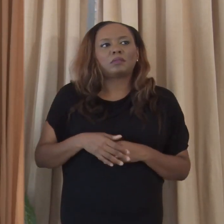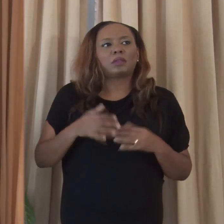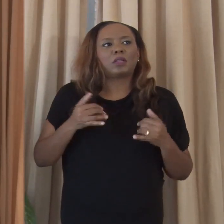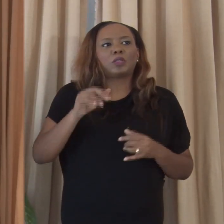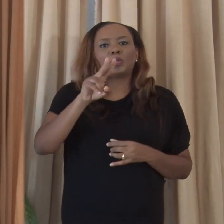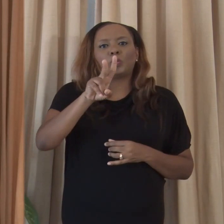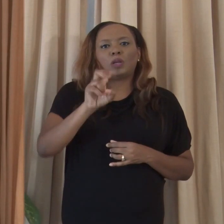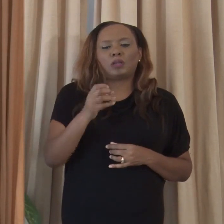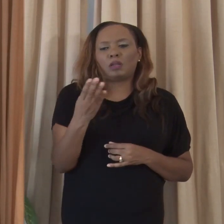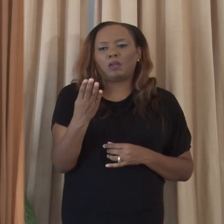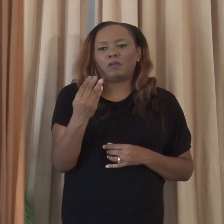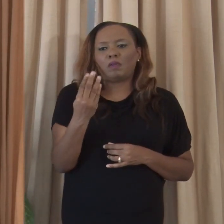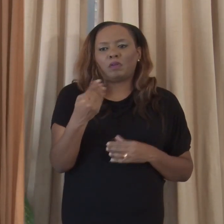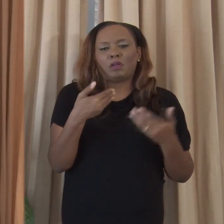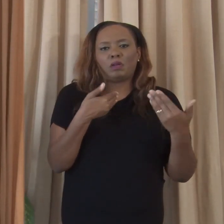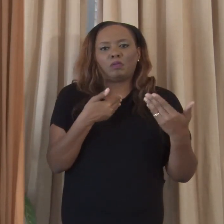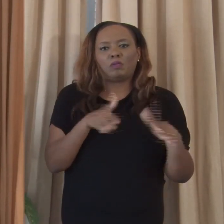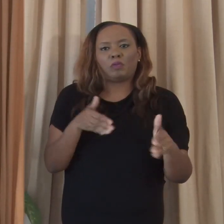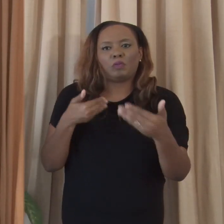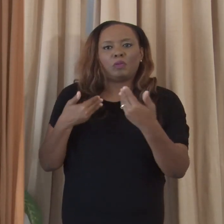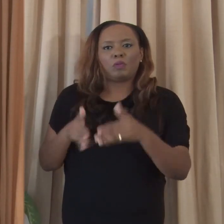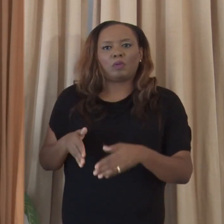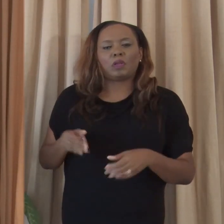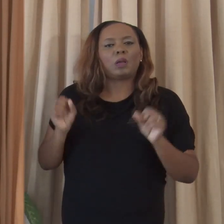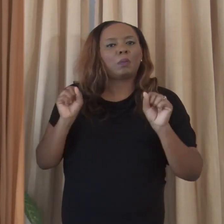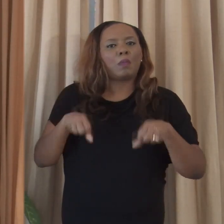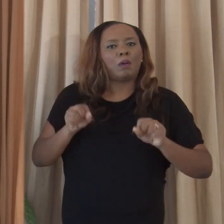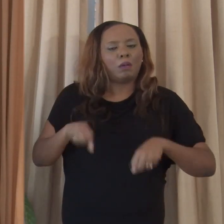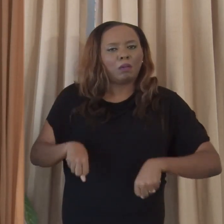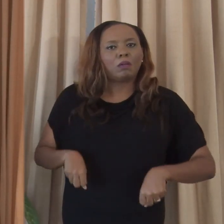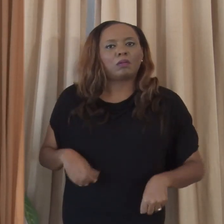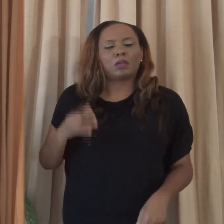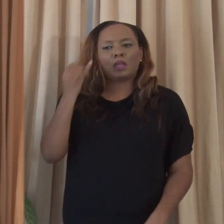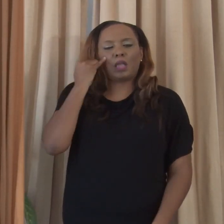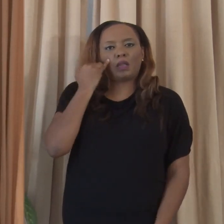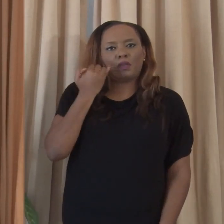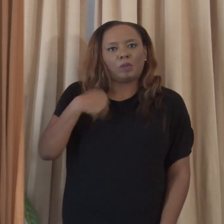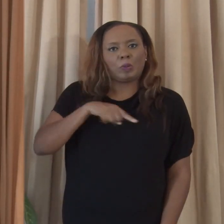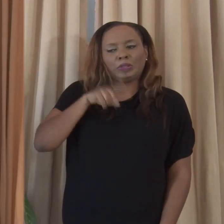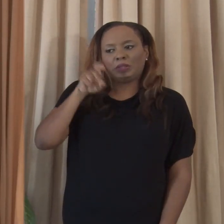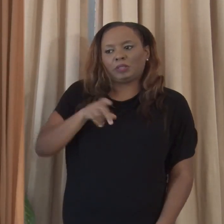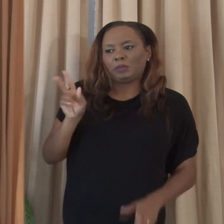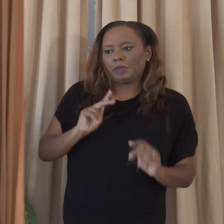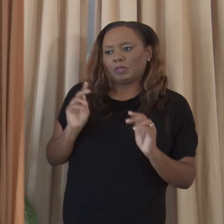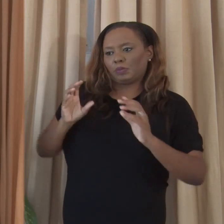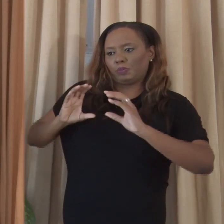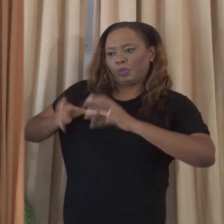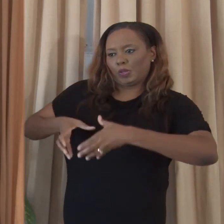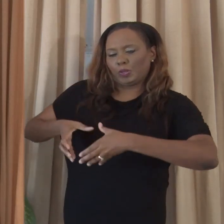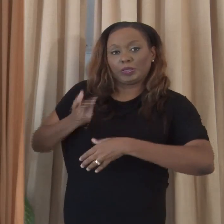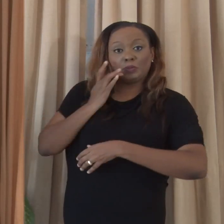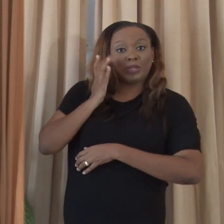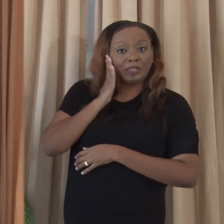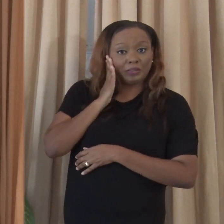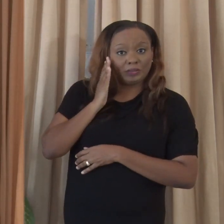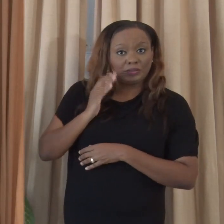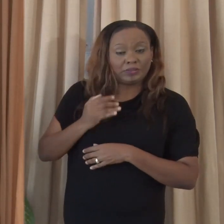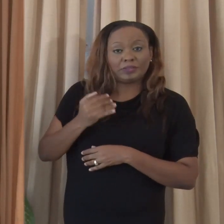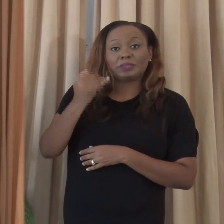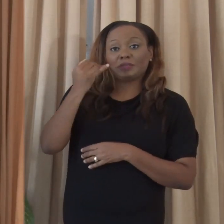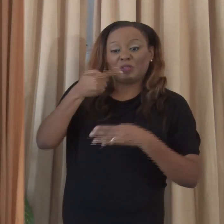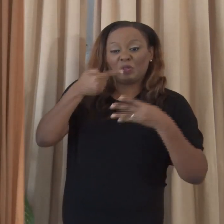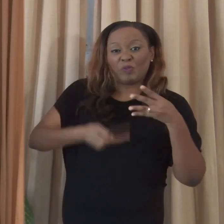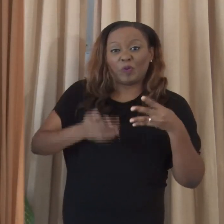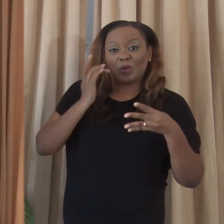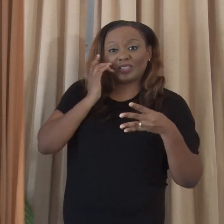214 rooms which might be available for the purposes of quarantining in hotels if the need